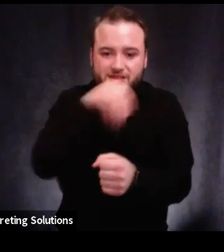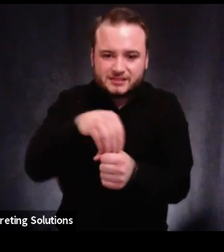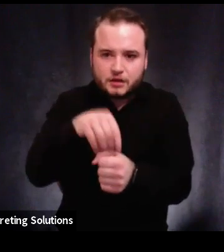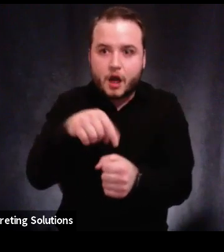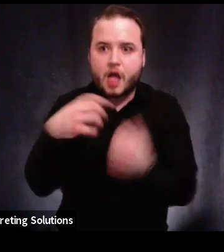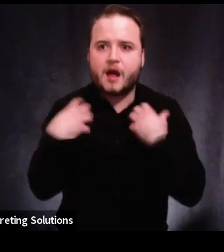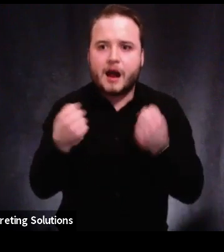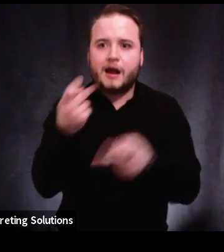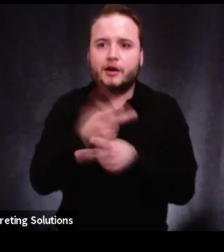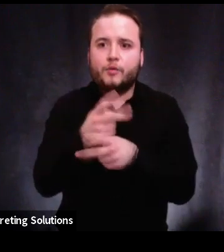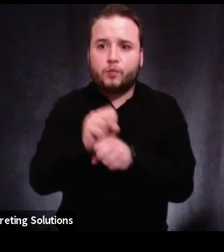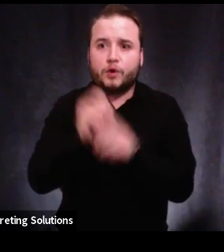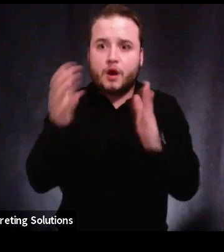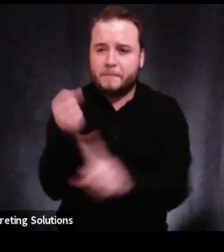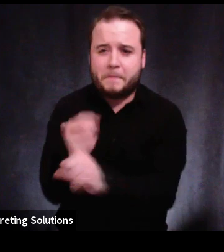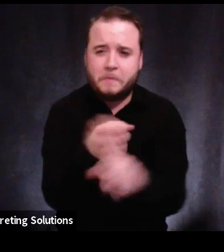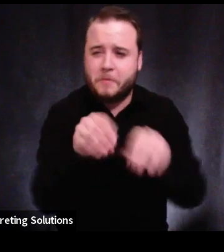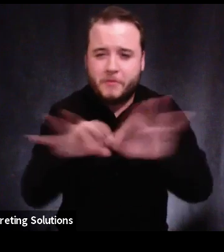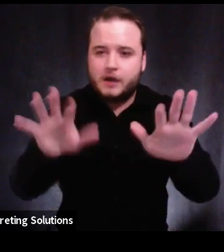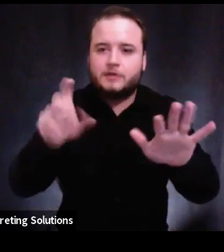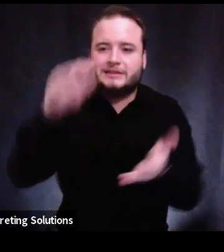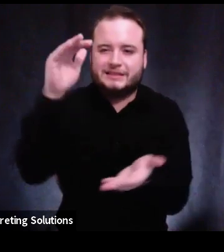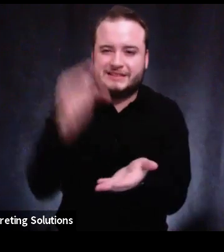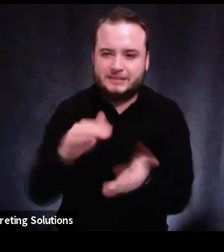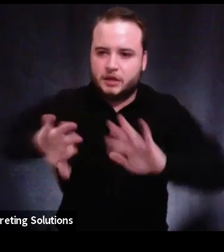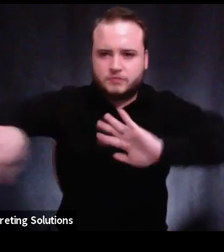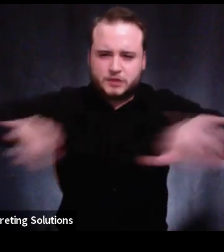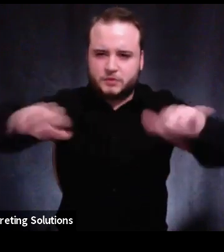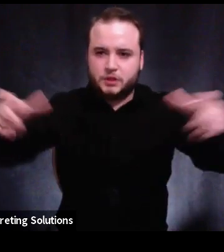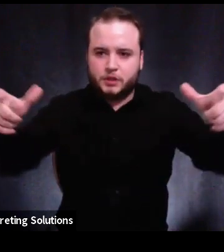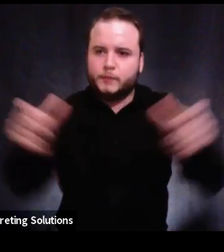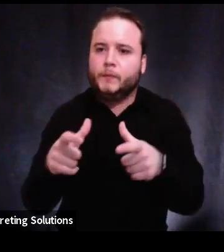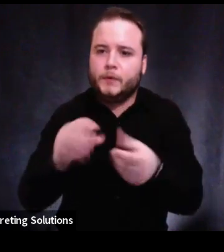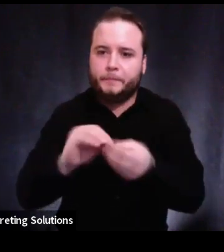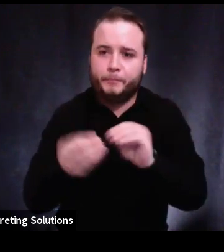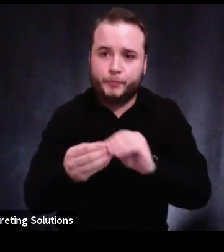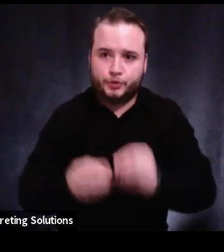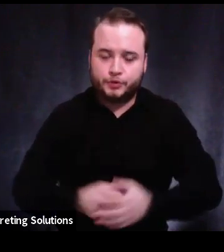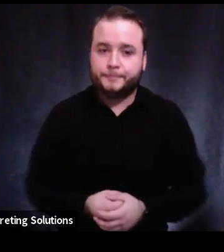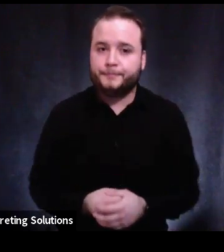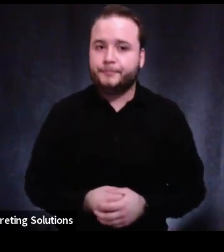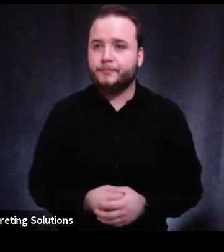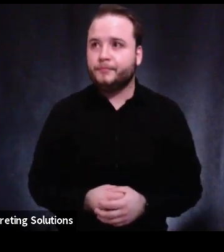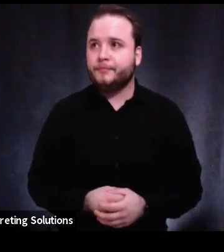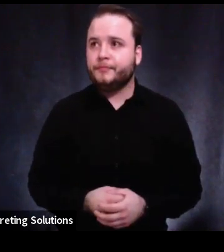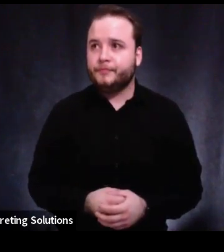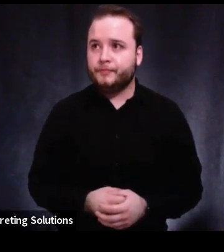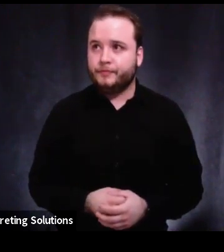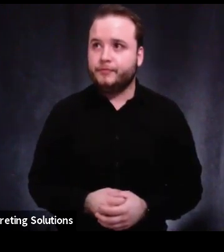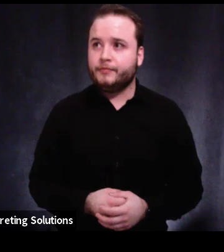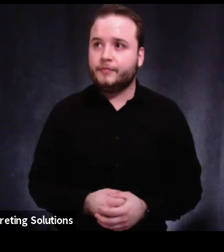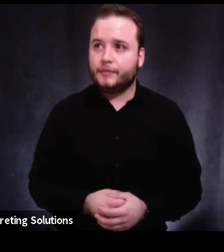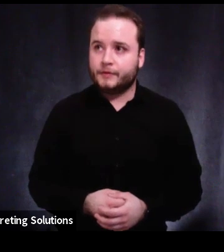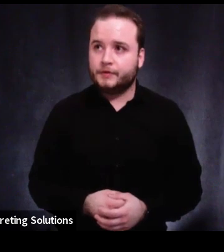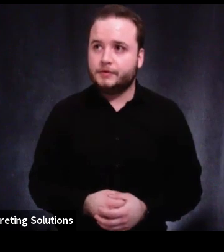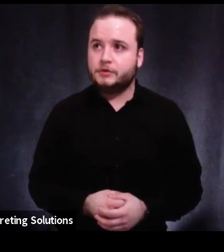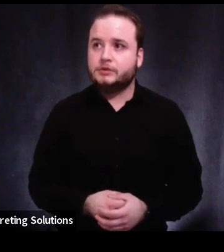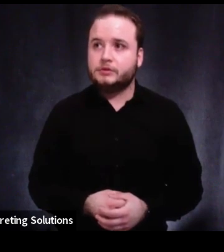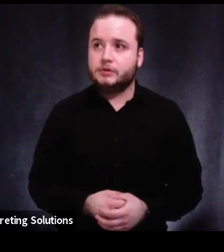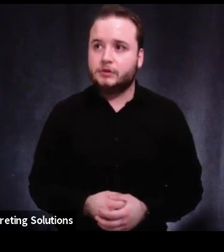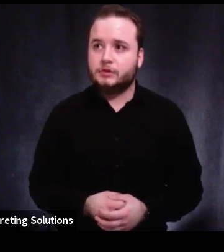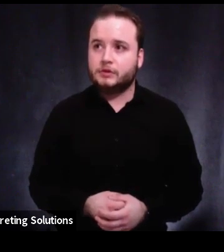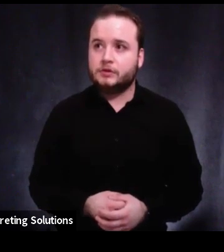potentially to getting the disease, in anticipation of the fact that that capacity was going to be needed related to the